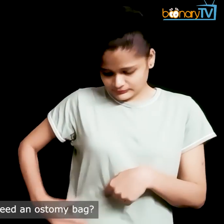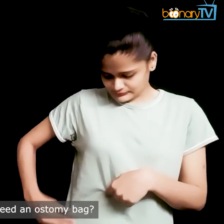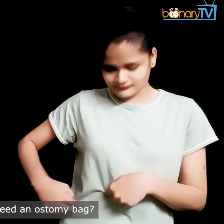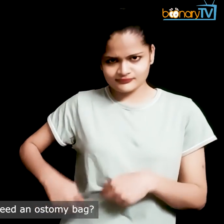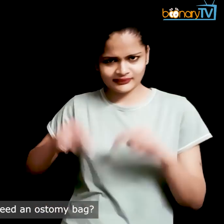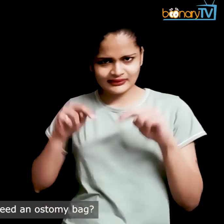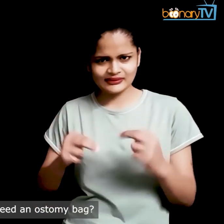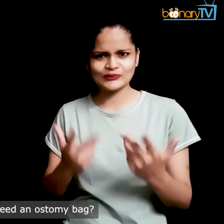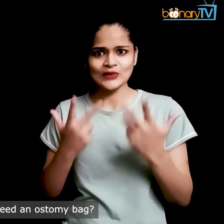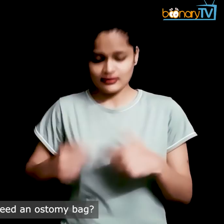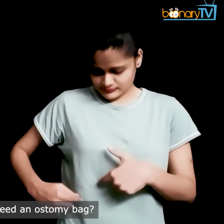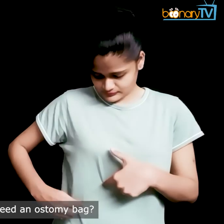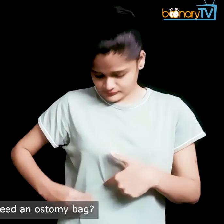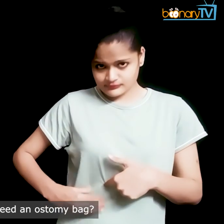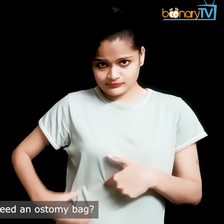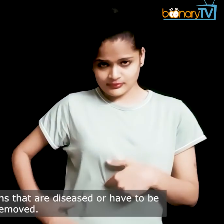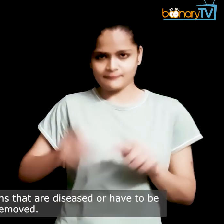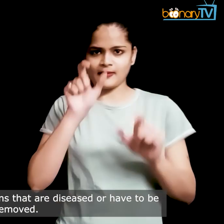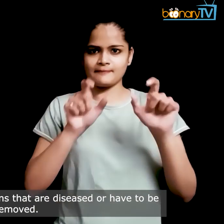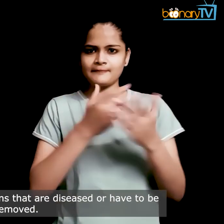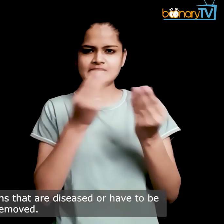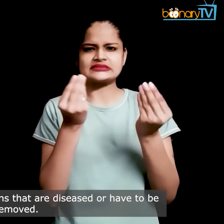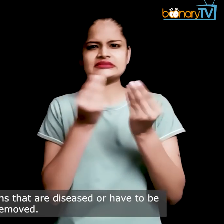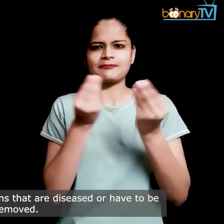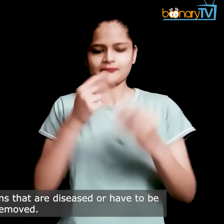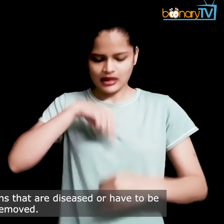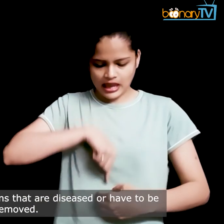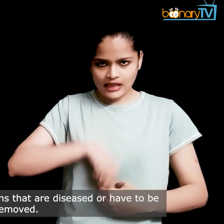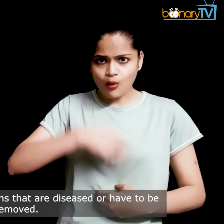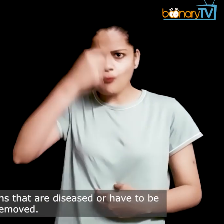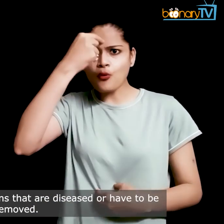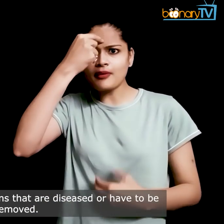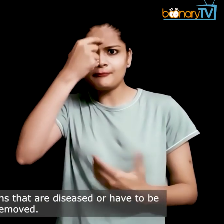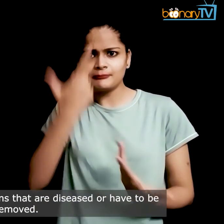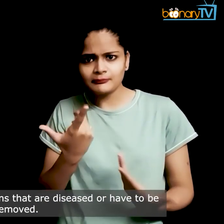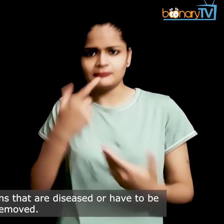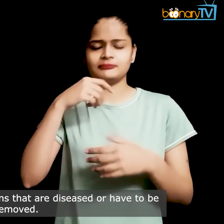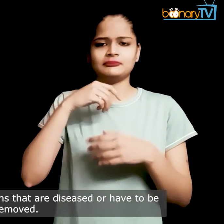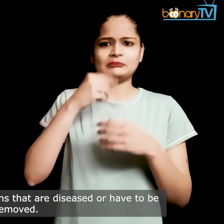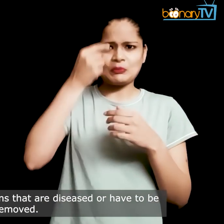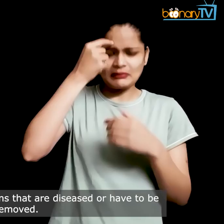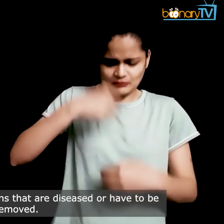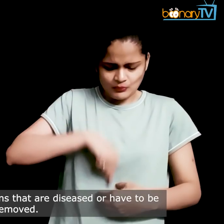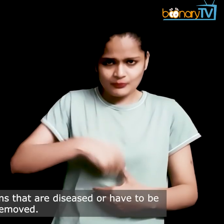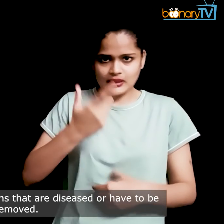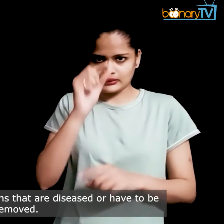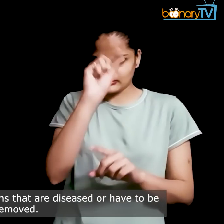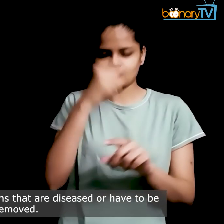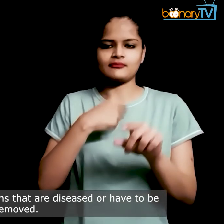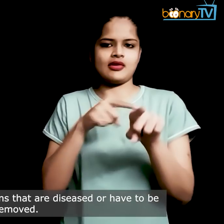do we need an ostomy bag if a patient has some organs that are diseased or have to be removed